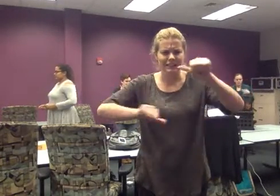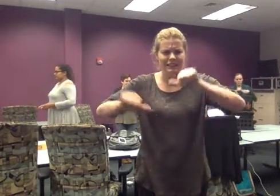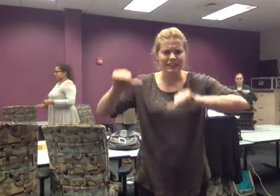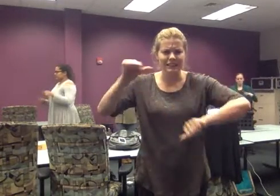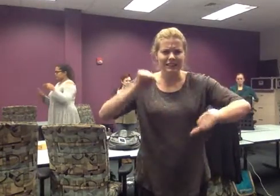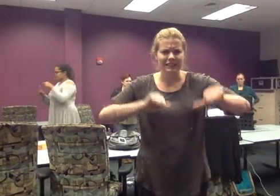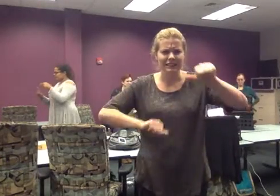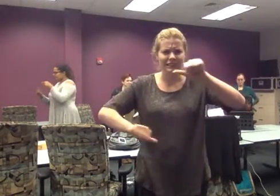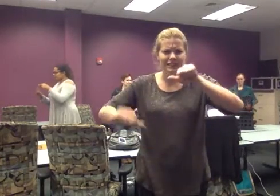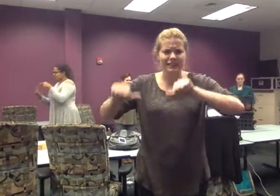about our